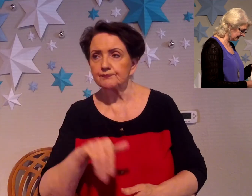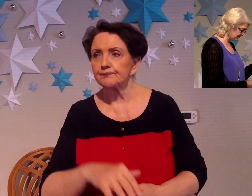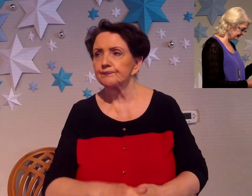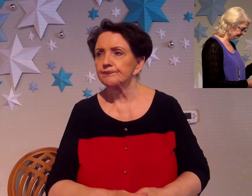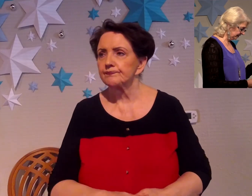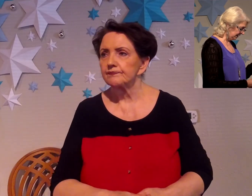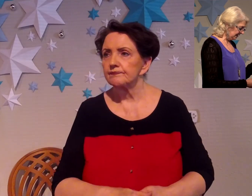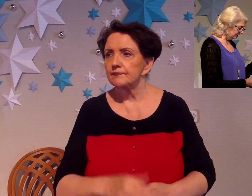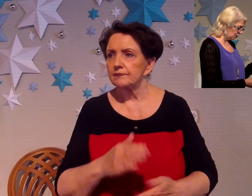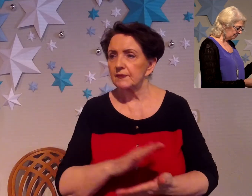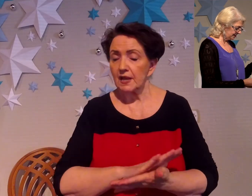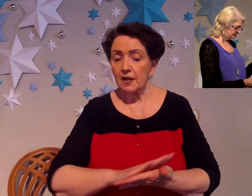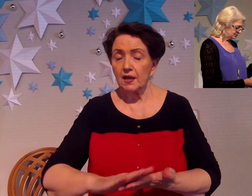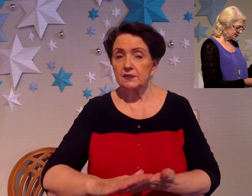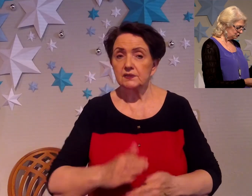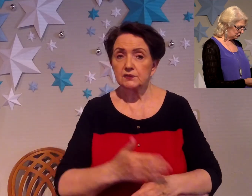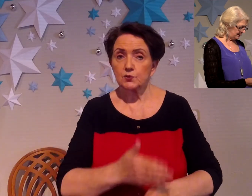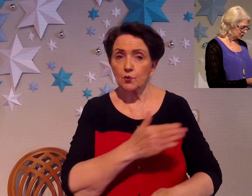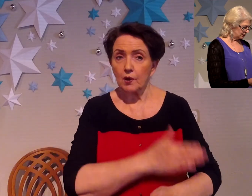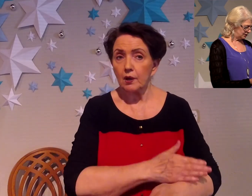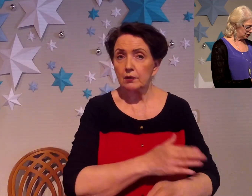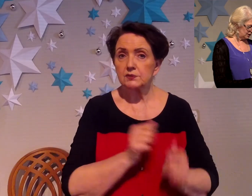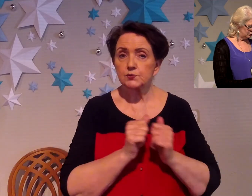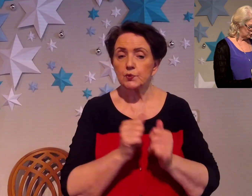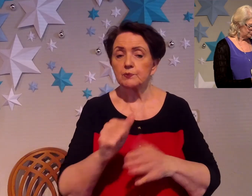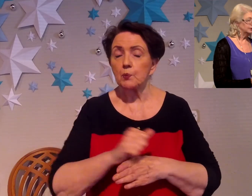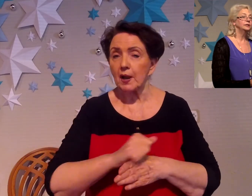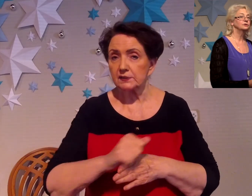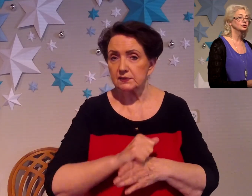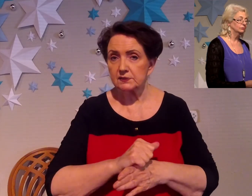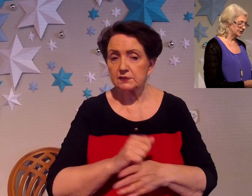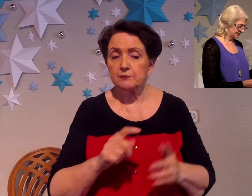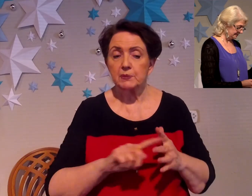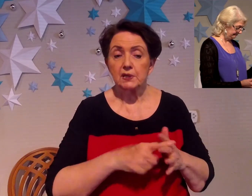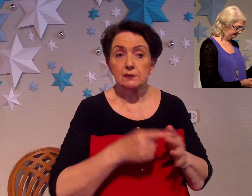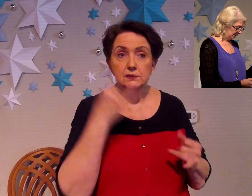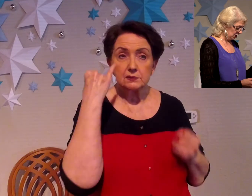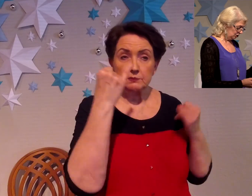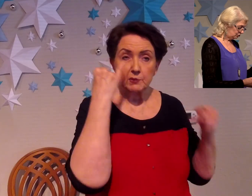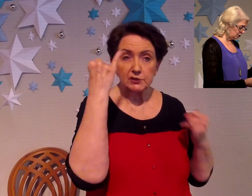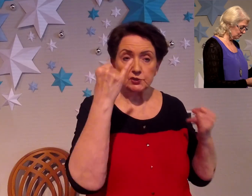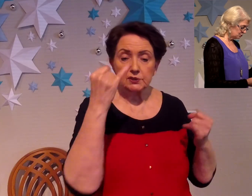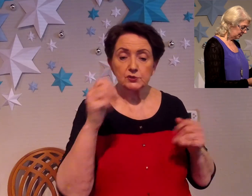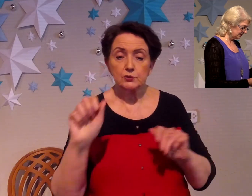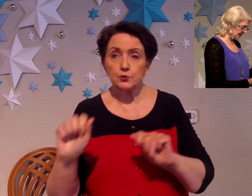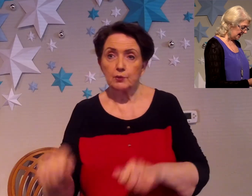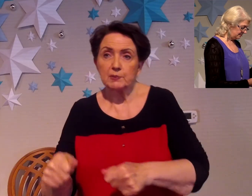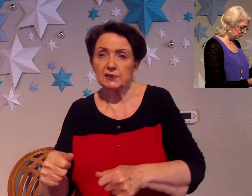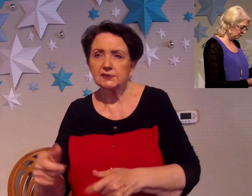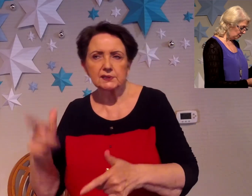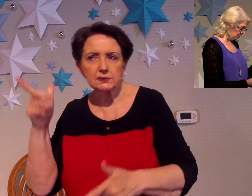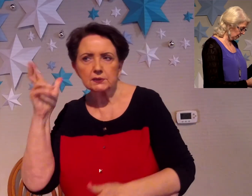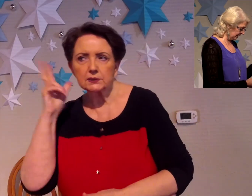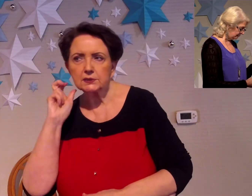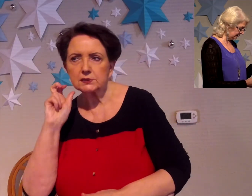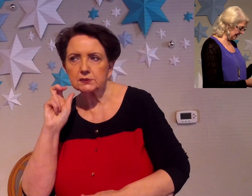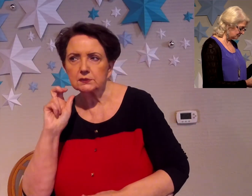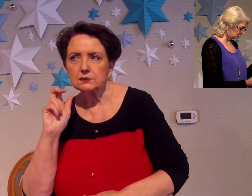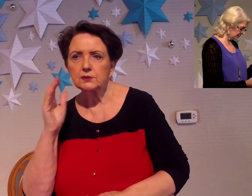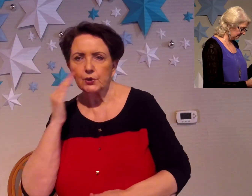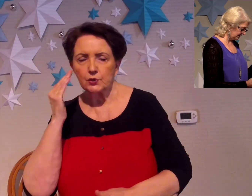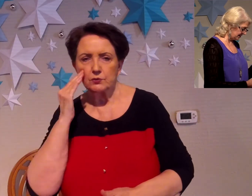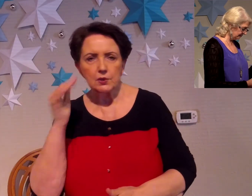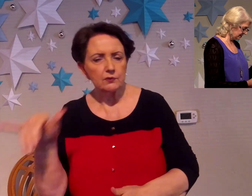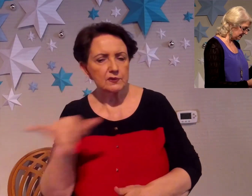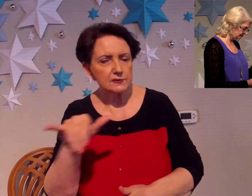practice. It all begins in your imagination and your ability to listen. You know as well as I that we all, every